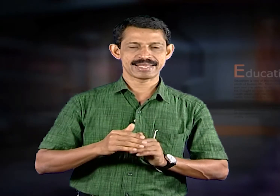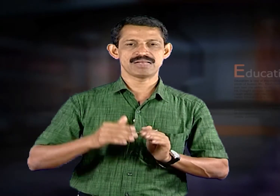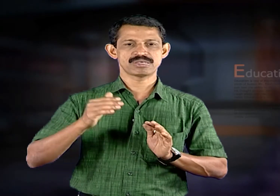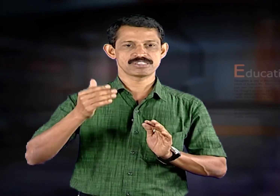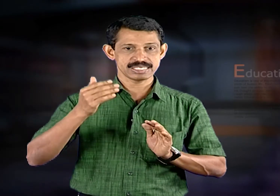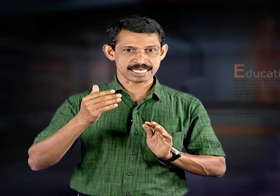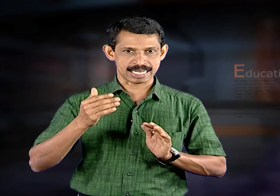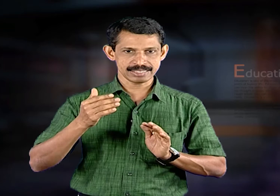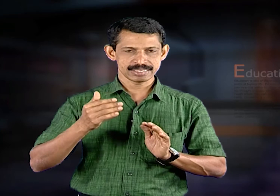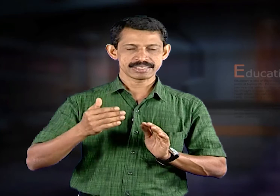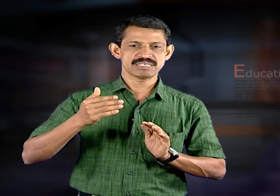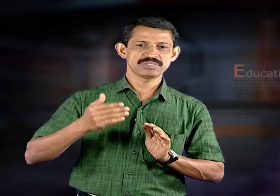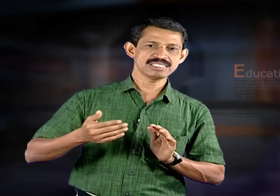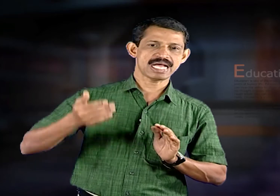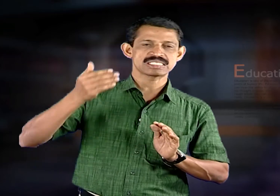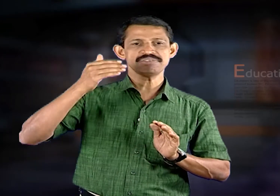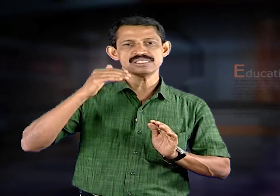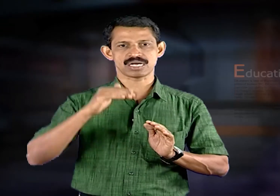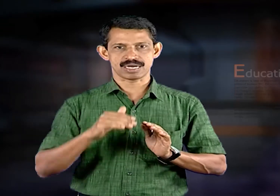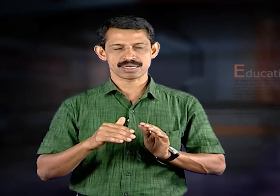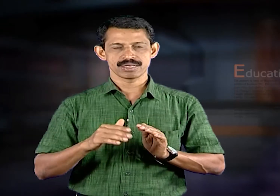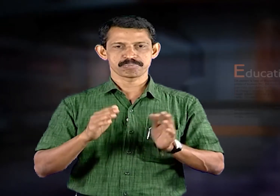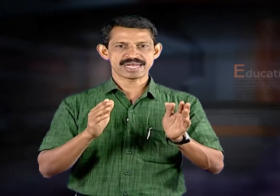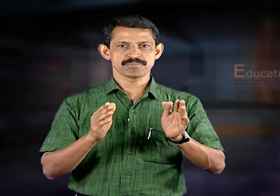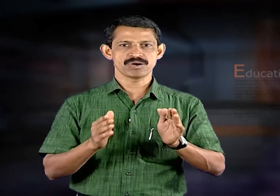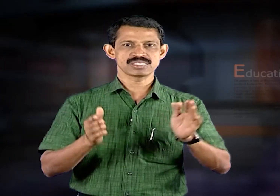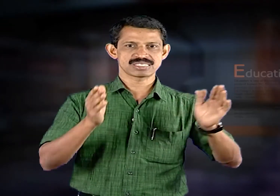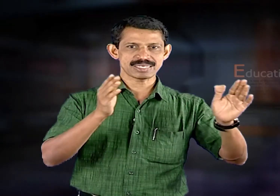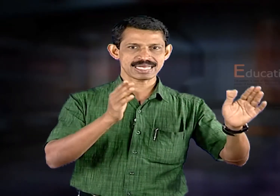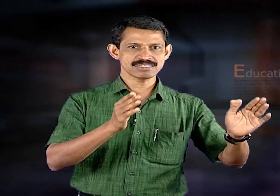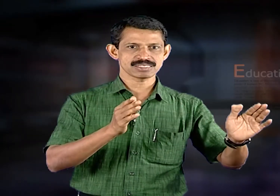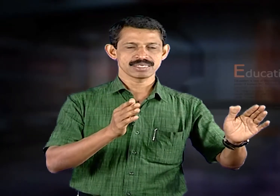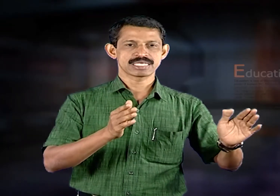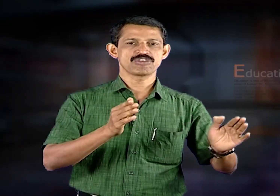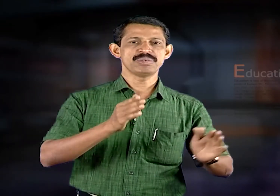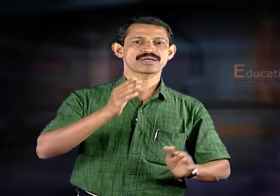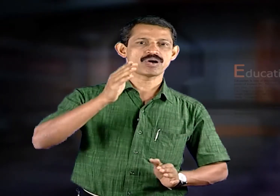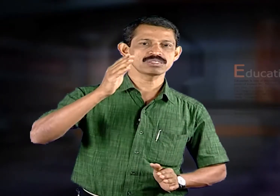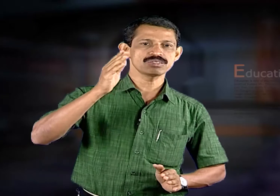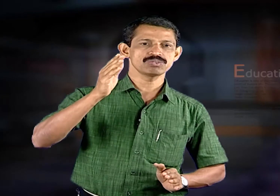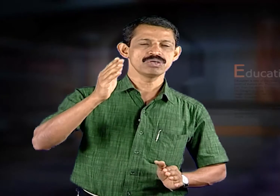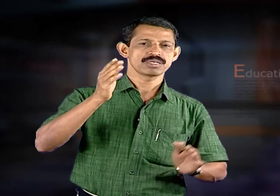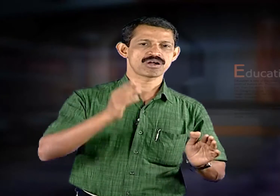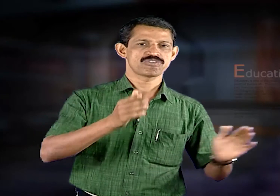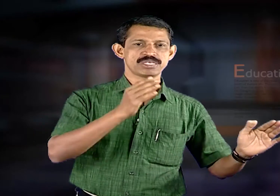can help us see that if these activities are made more systematized it will be closer to non-formal